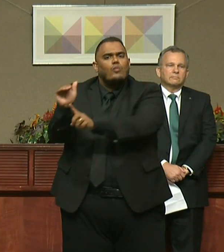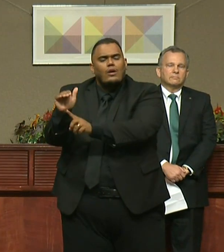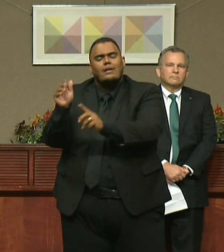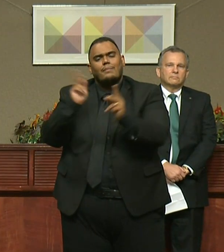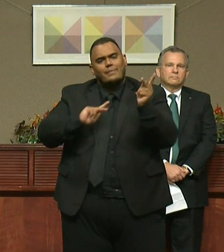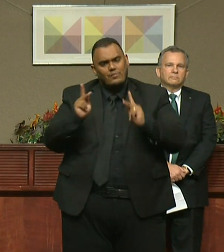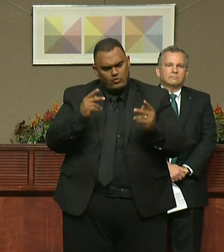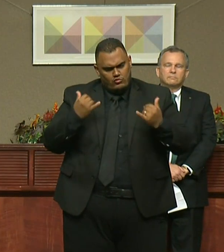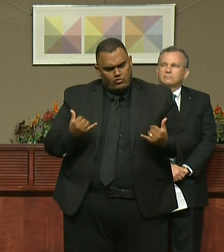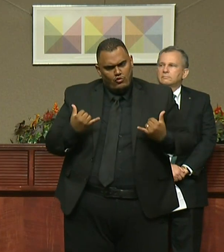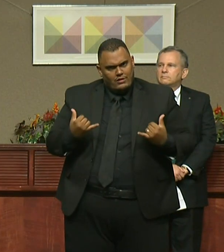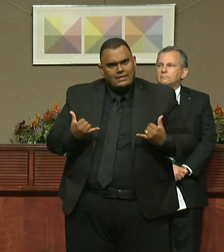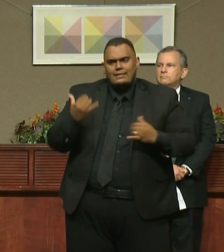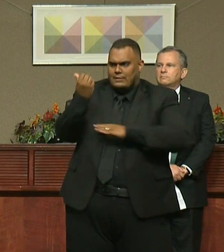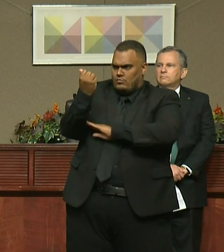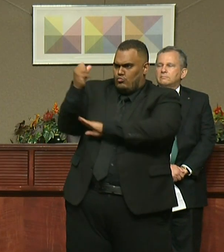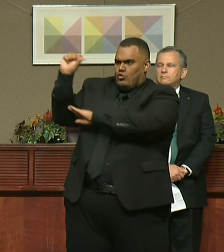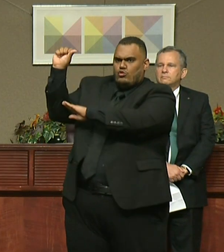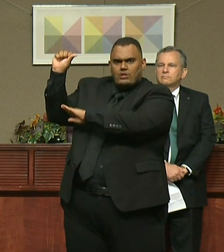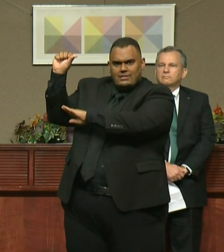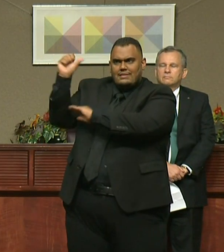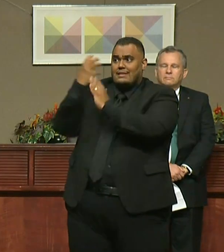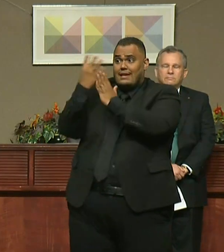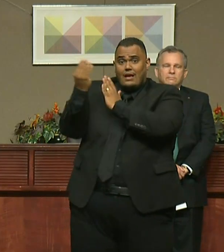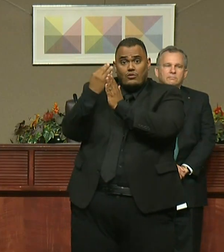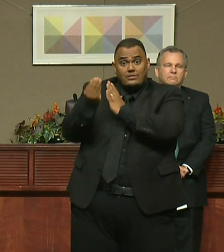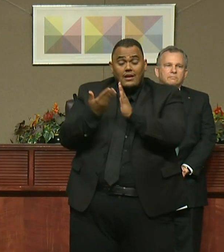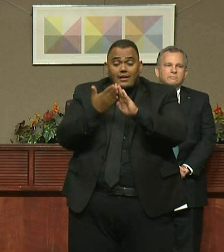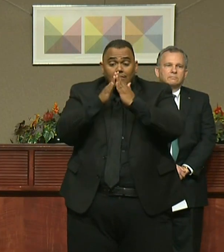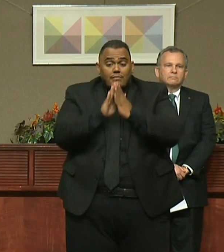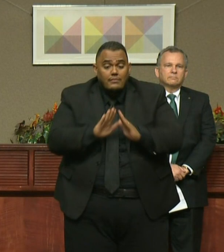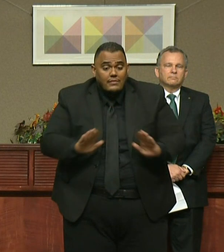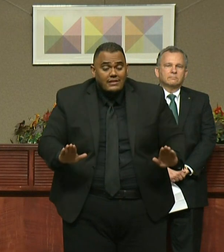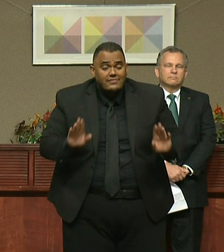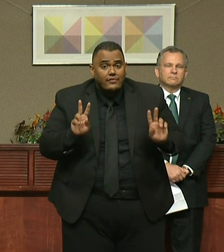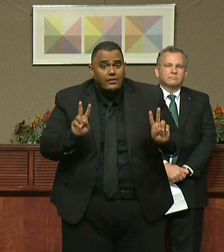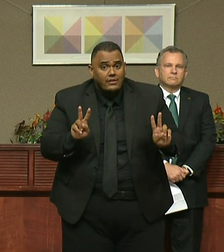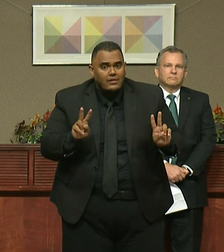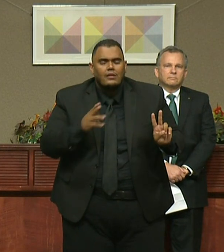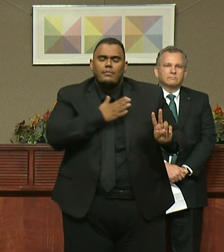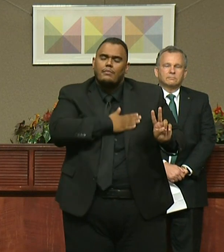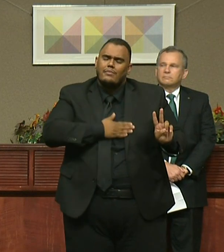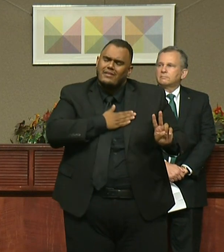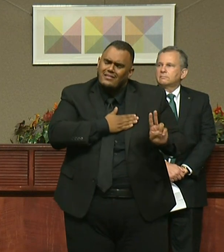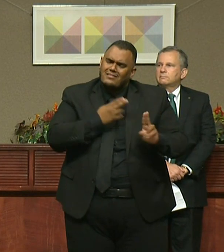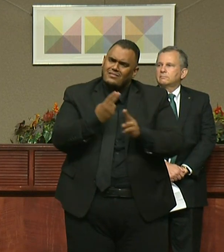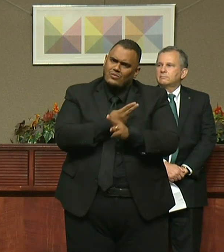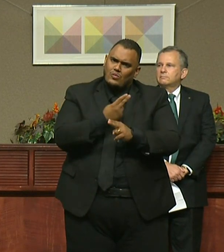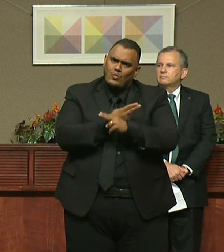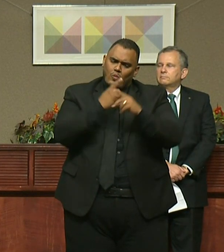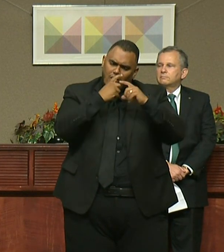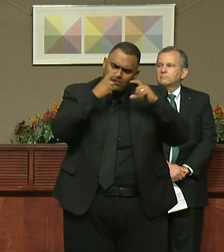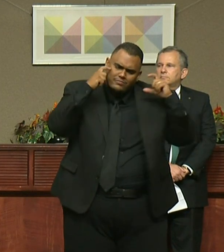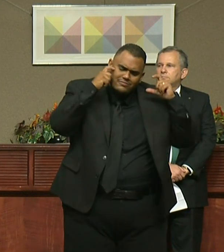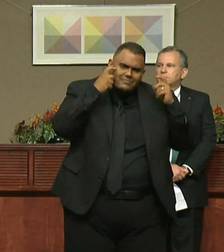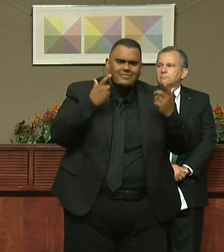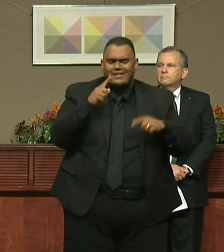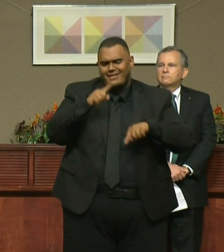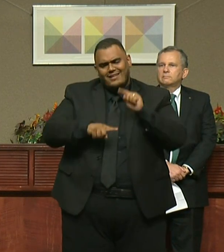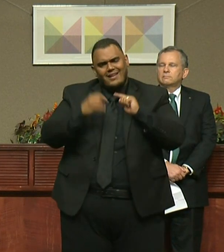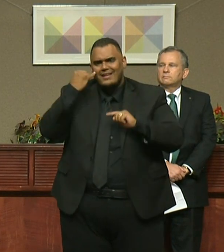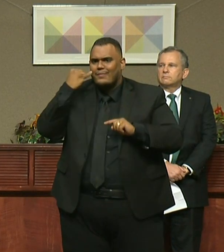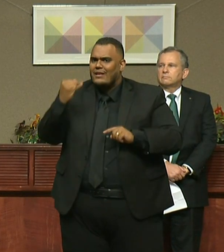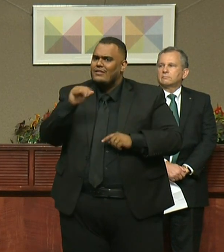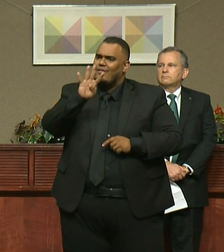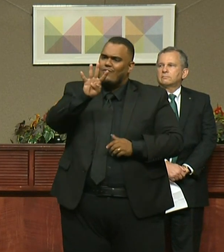outside to please wear face coverings as well, because I can't imagine with a gathering of 4,000 or 5,000 people that there aren't